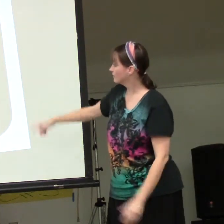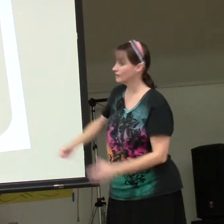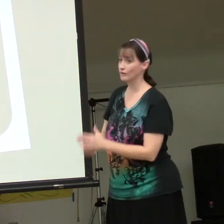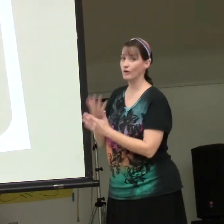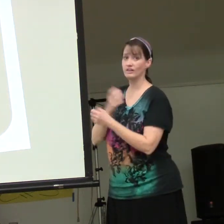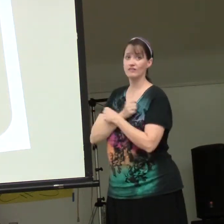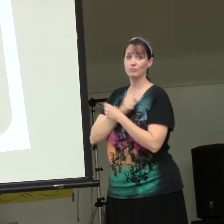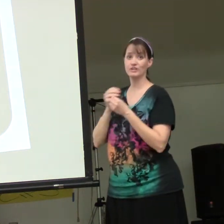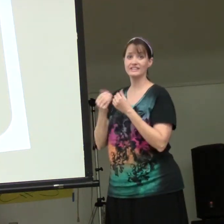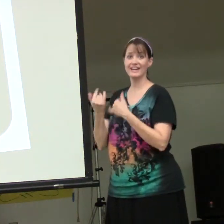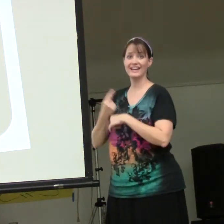Oh, I love more today. Luke 18,